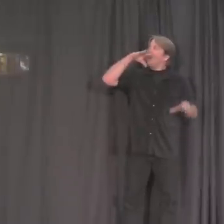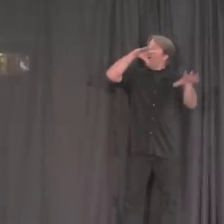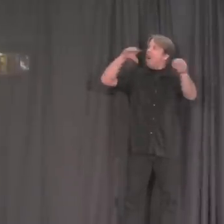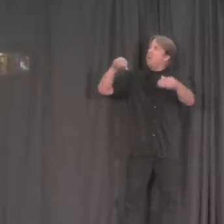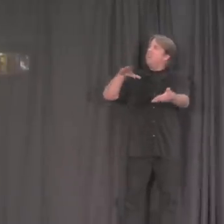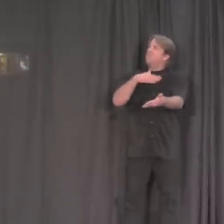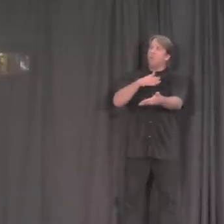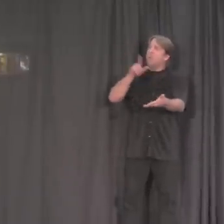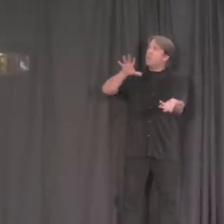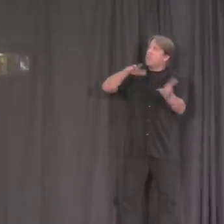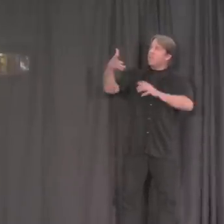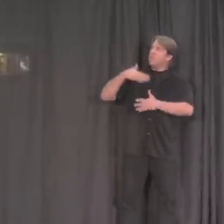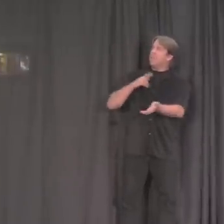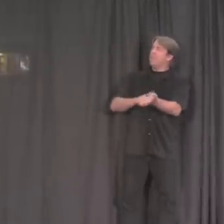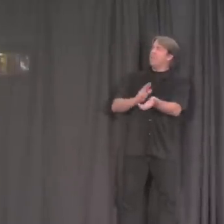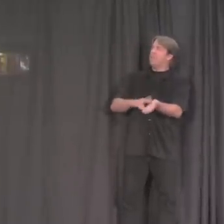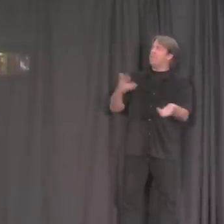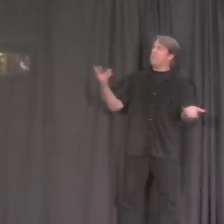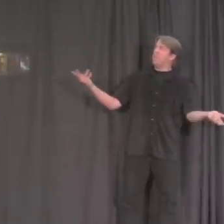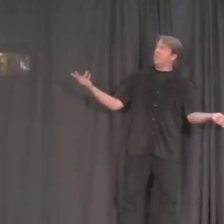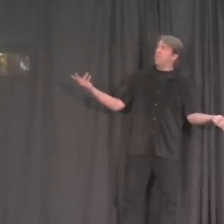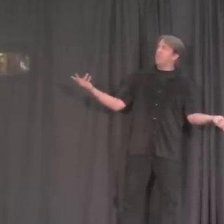Hey DJ, can you turn off the music? You're messing up my rhythm.